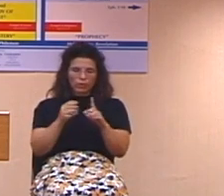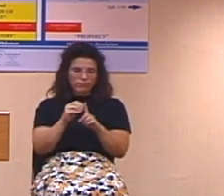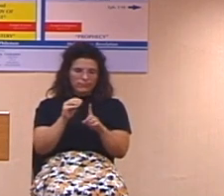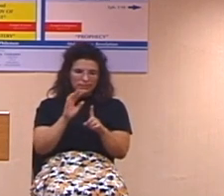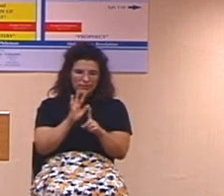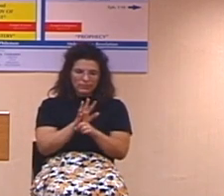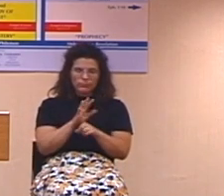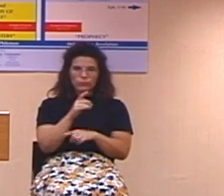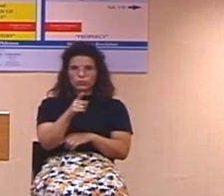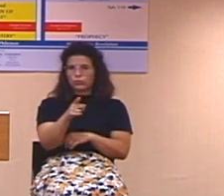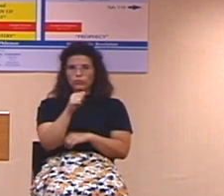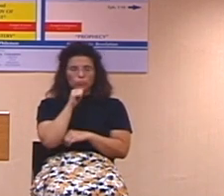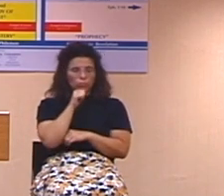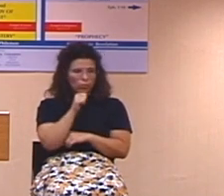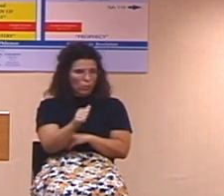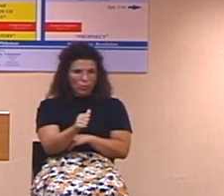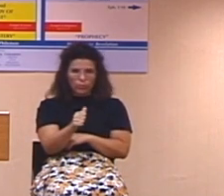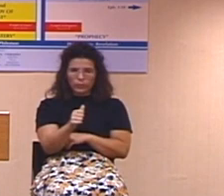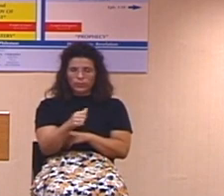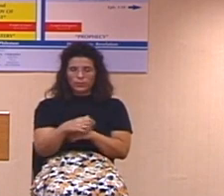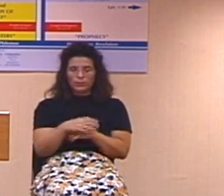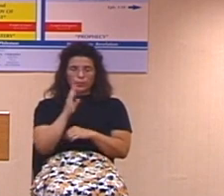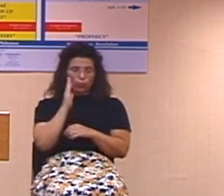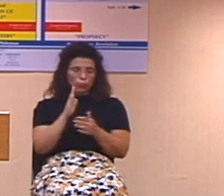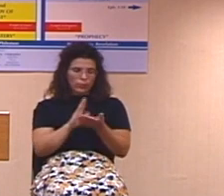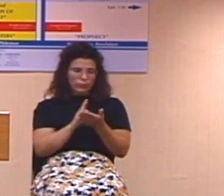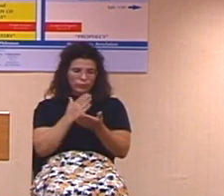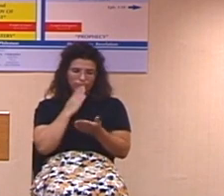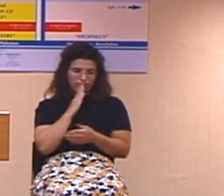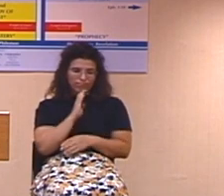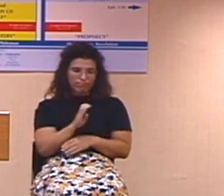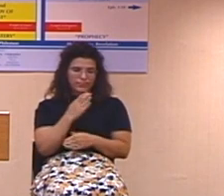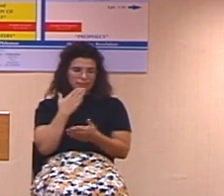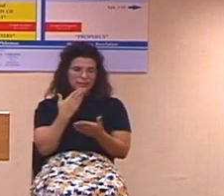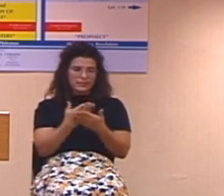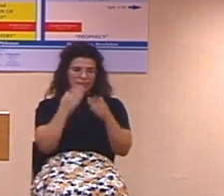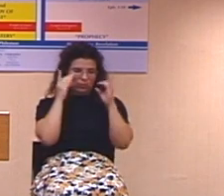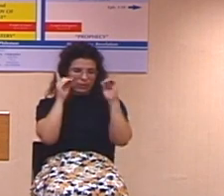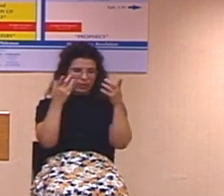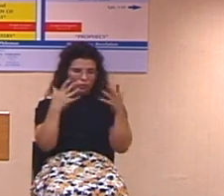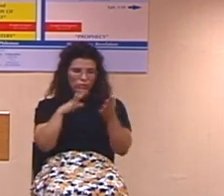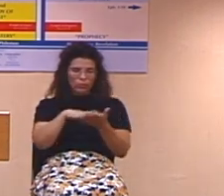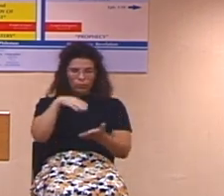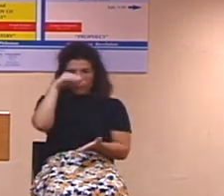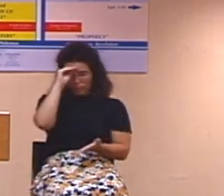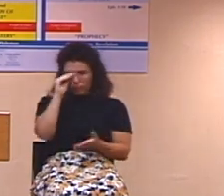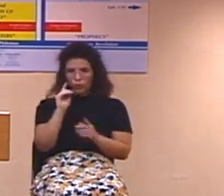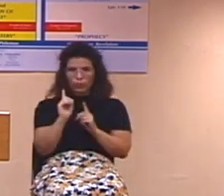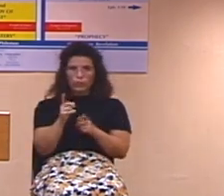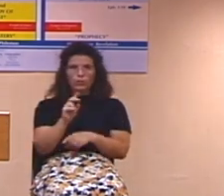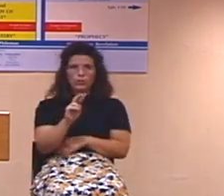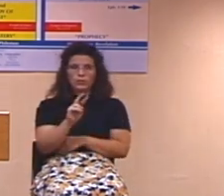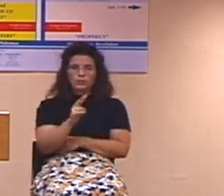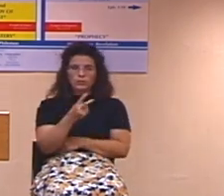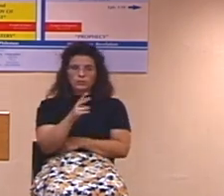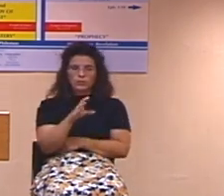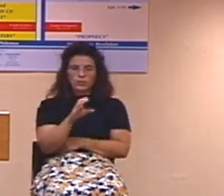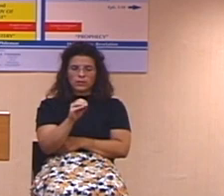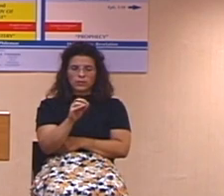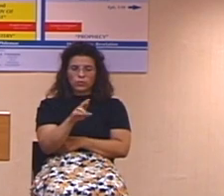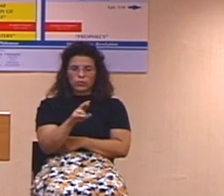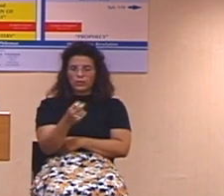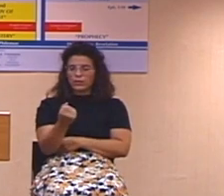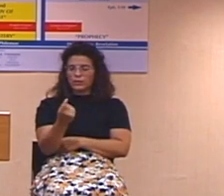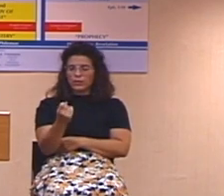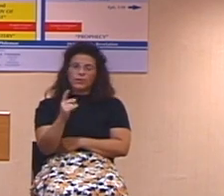just be sound doctrine learned. Come over to 2 Corinthians 11. So that's where we're going.